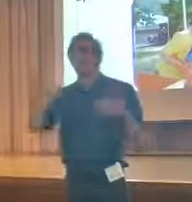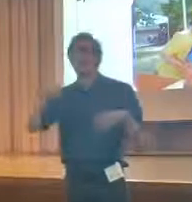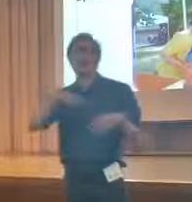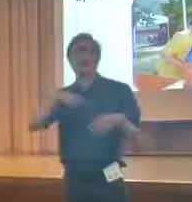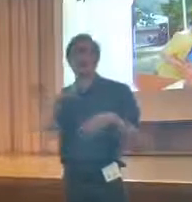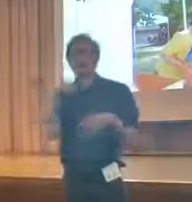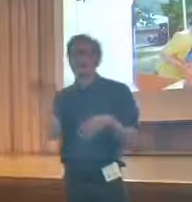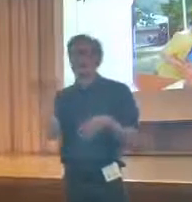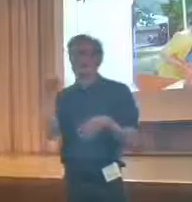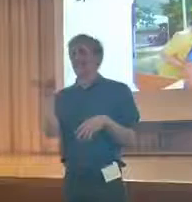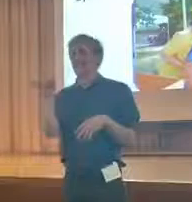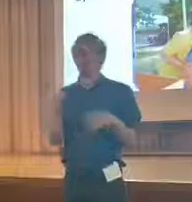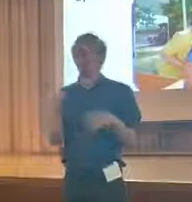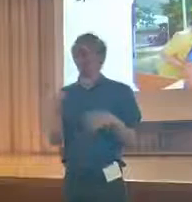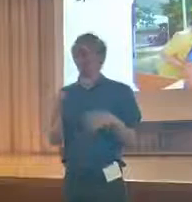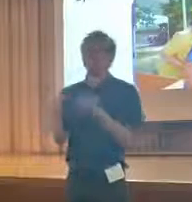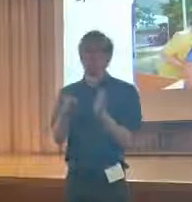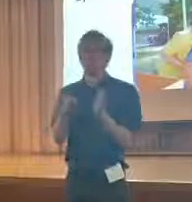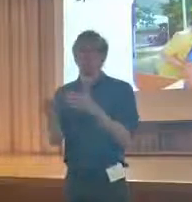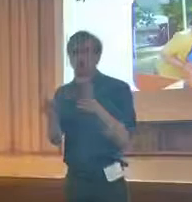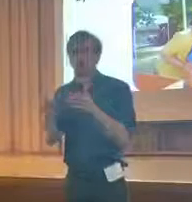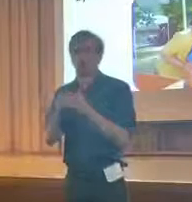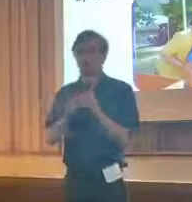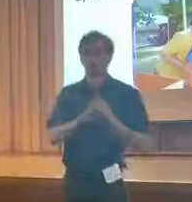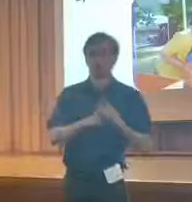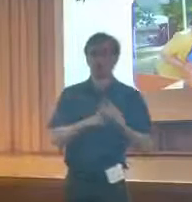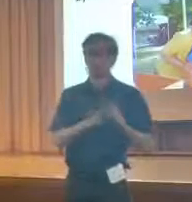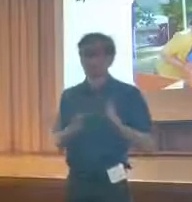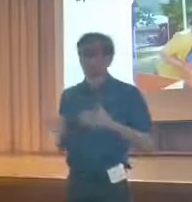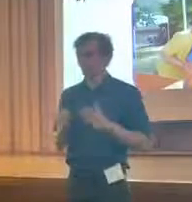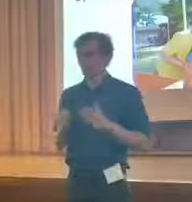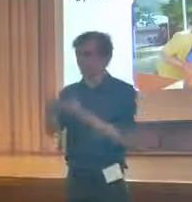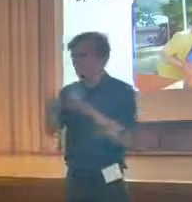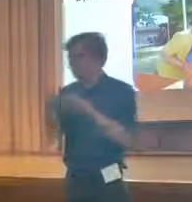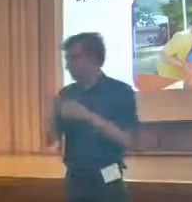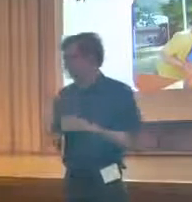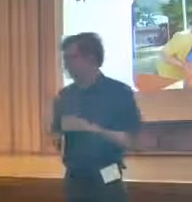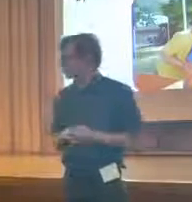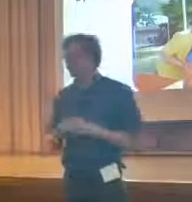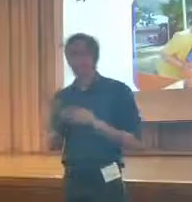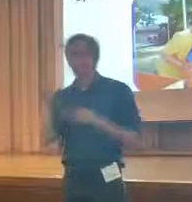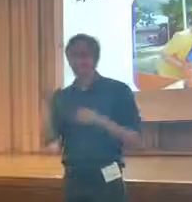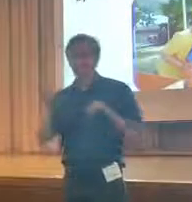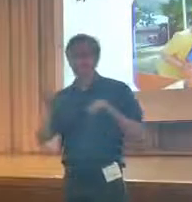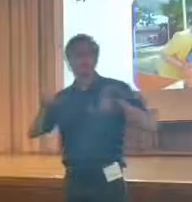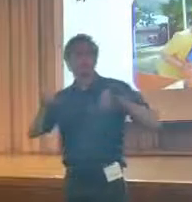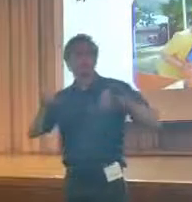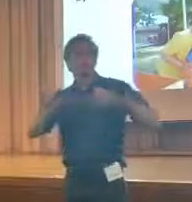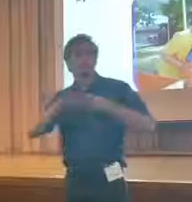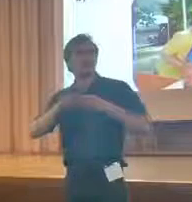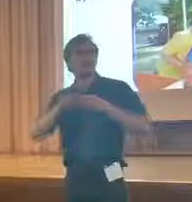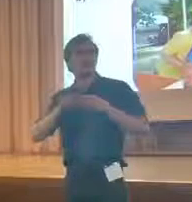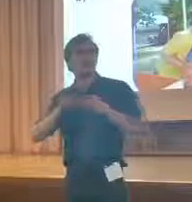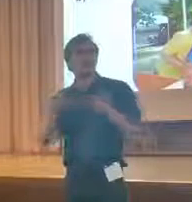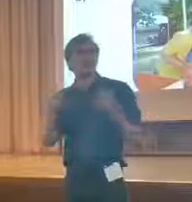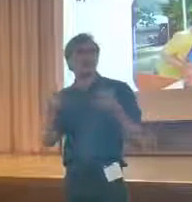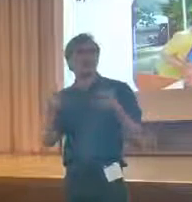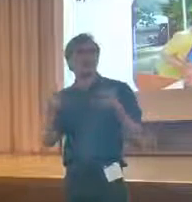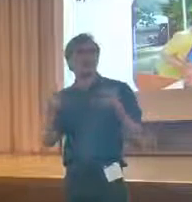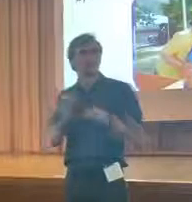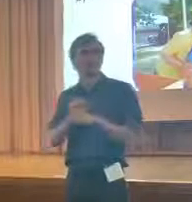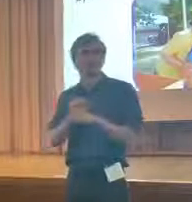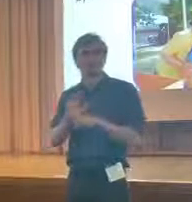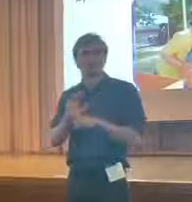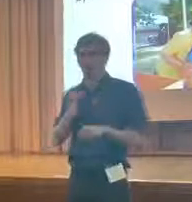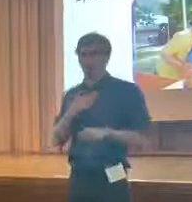note that it is very common among people who work in my industry as well. So,